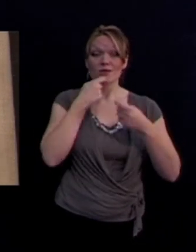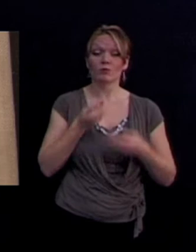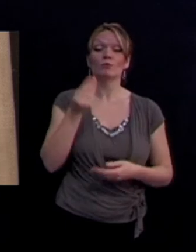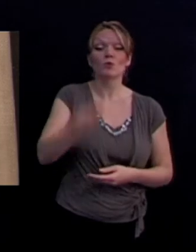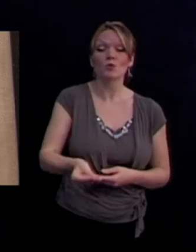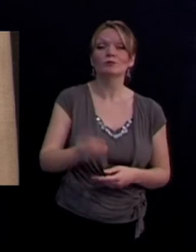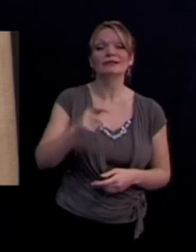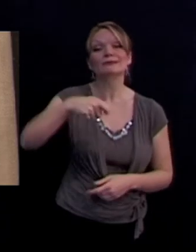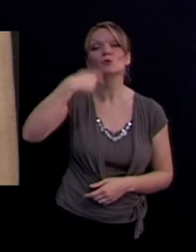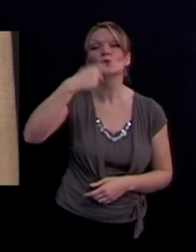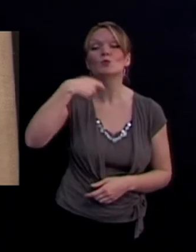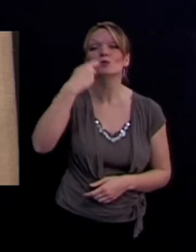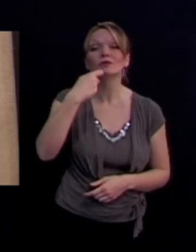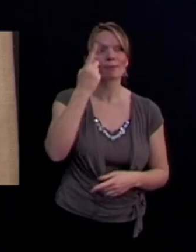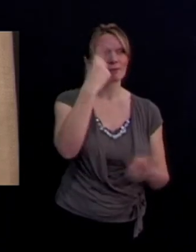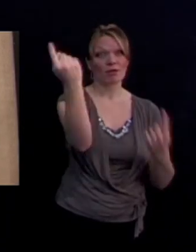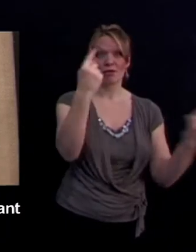they didn't have forks.